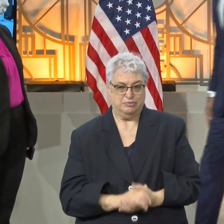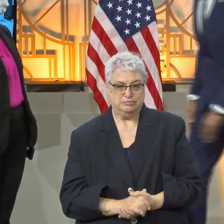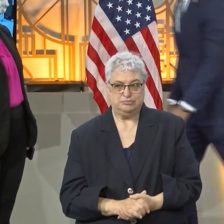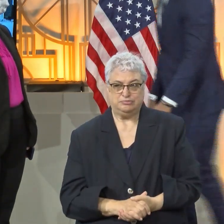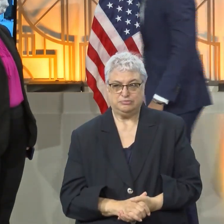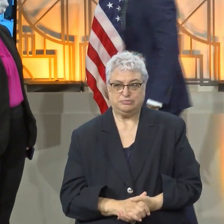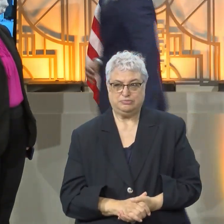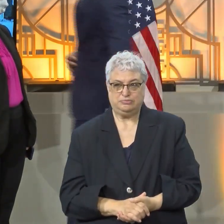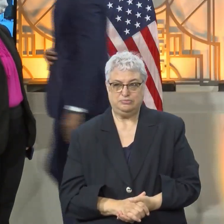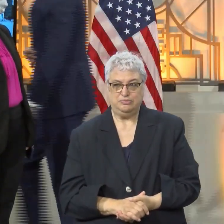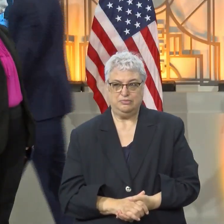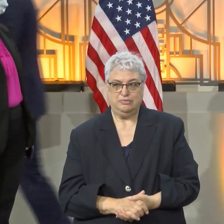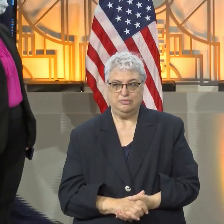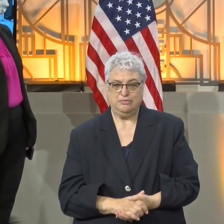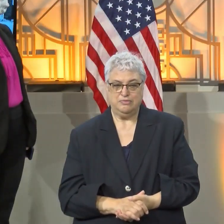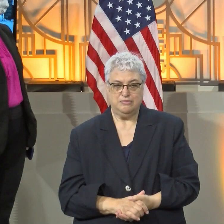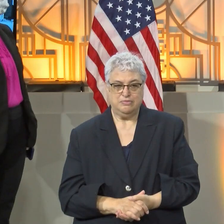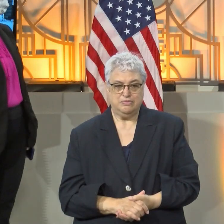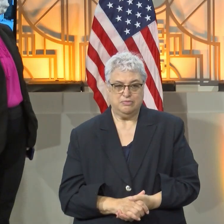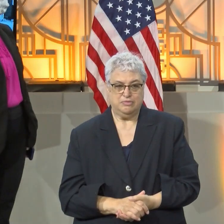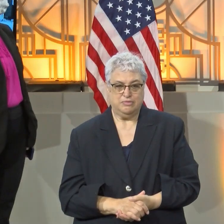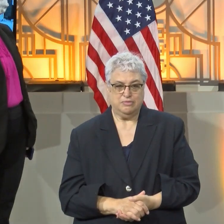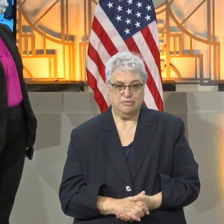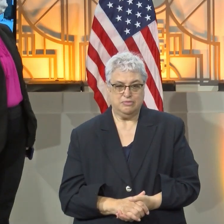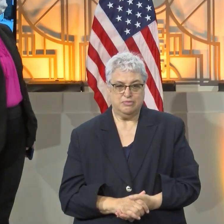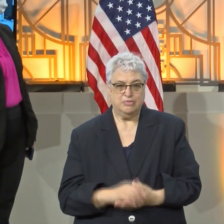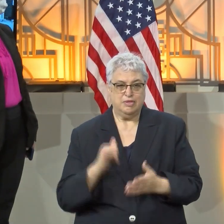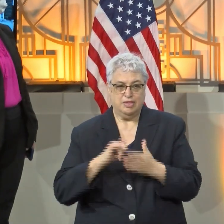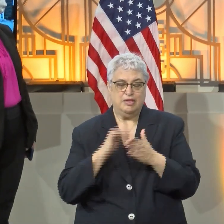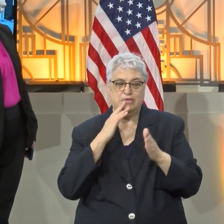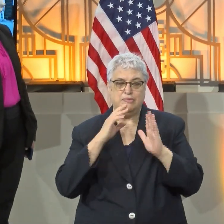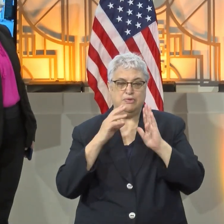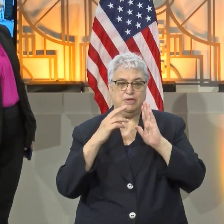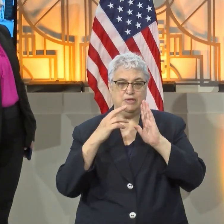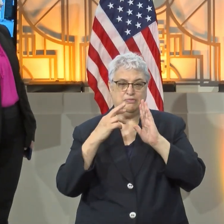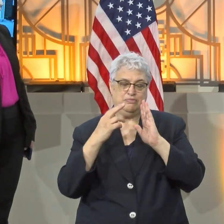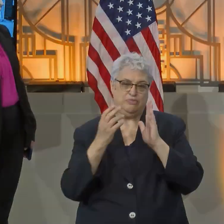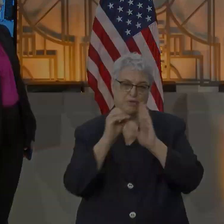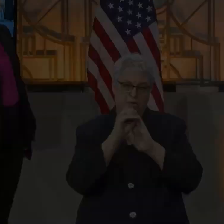This ordinance will be on the agenda this coming Wednesday.